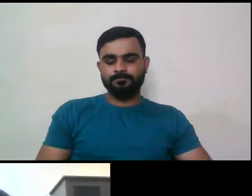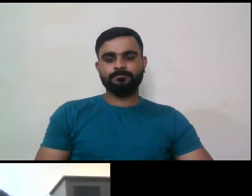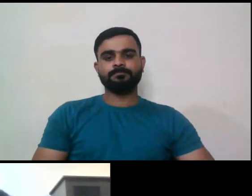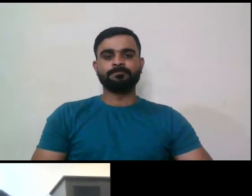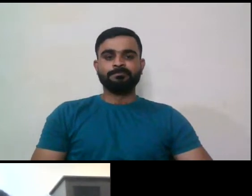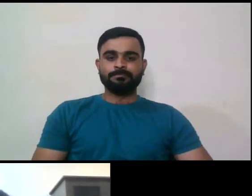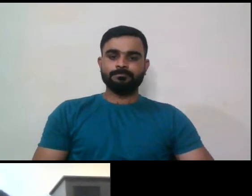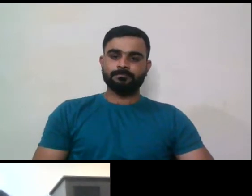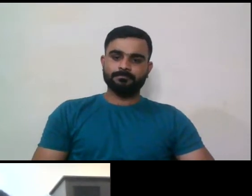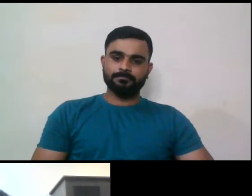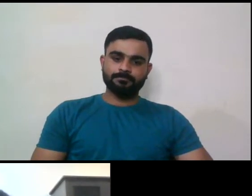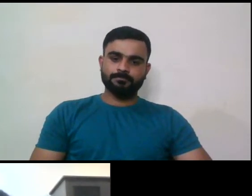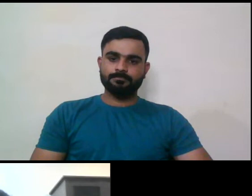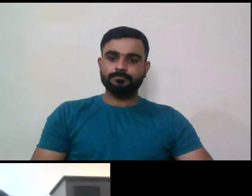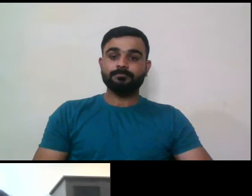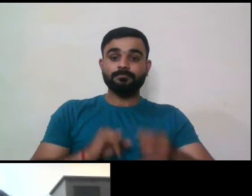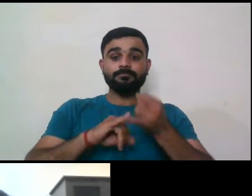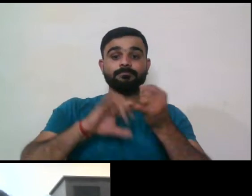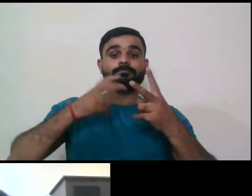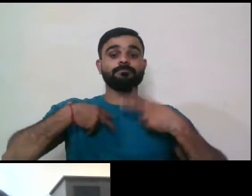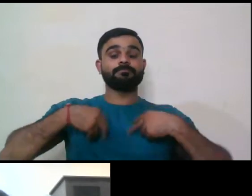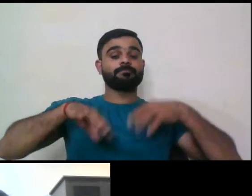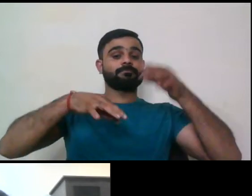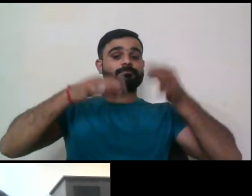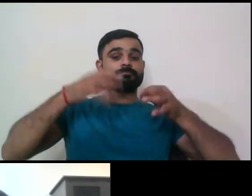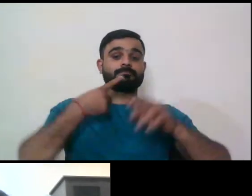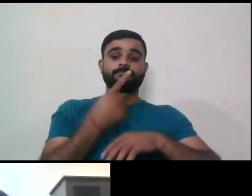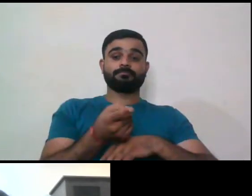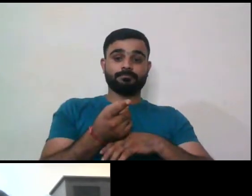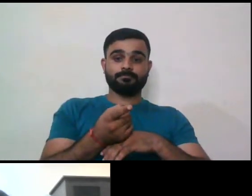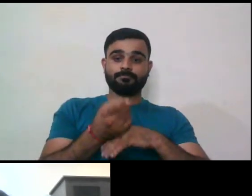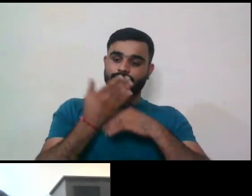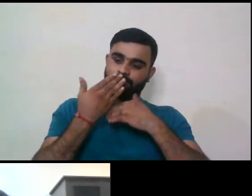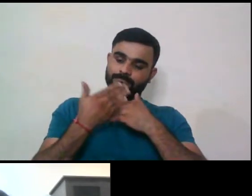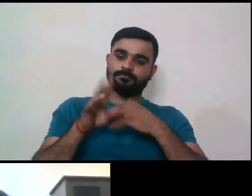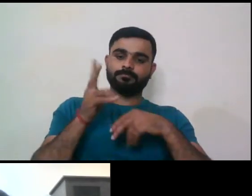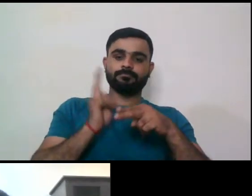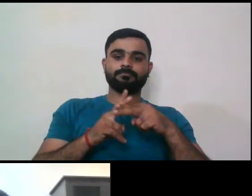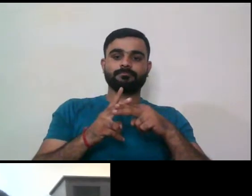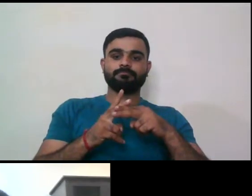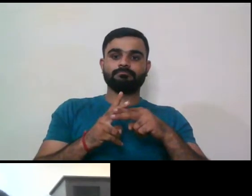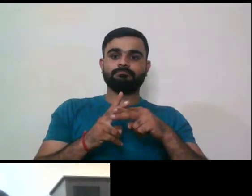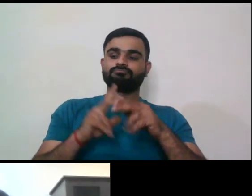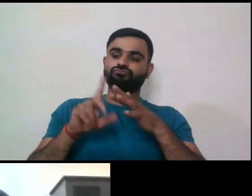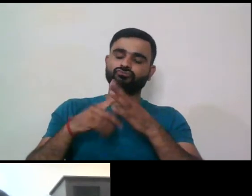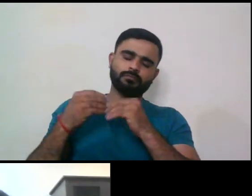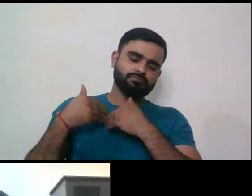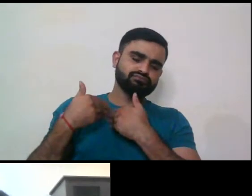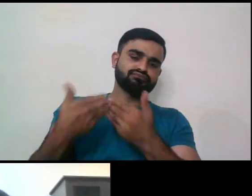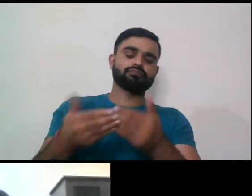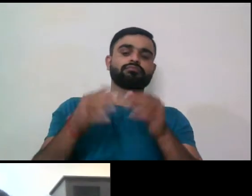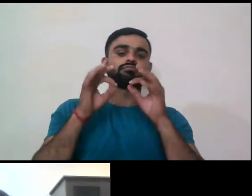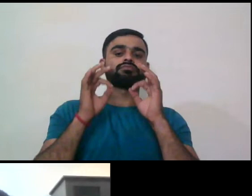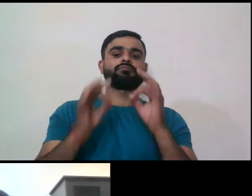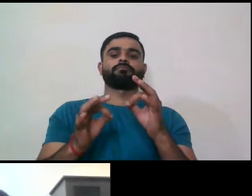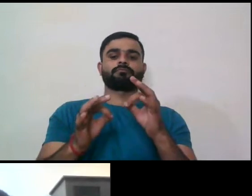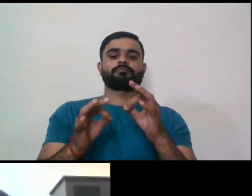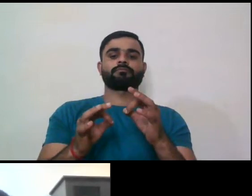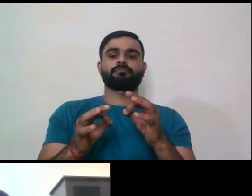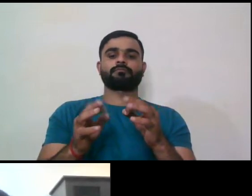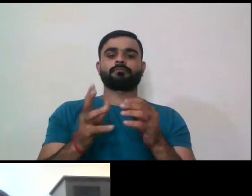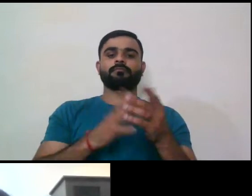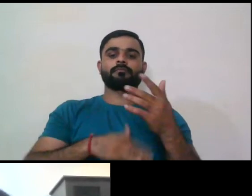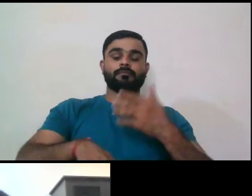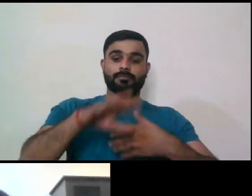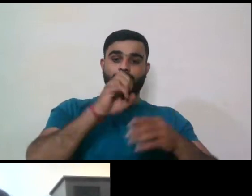um, Supreme Court judges, like I said, go on to have very lucrative careers on the commercial